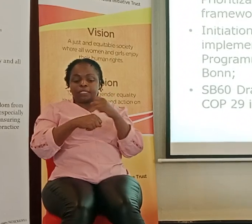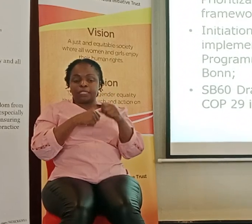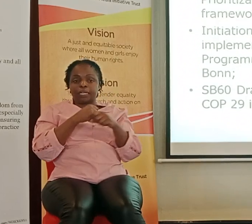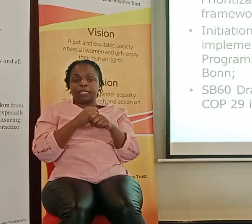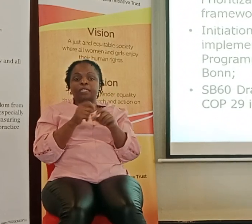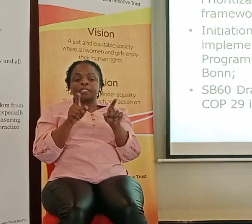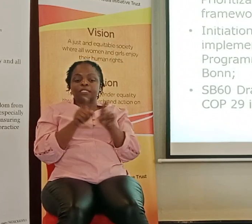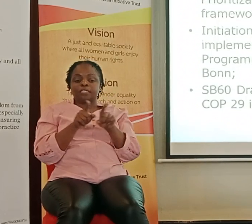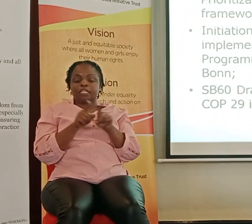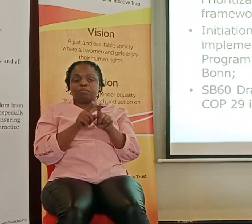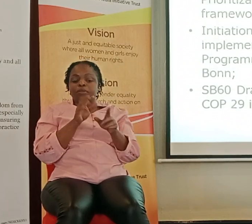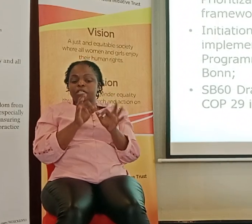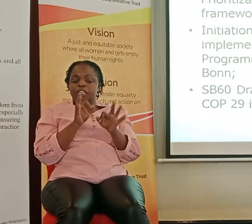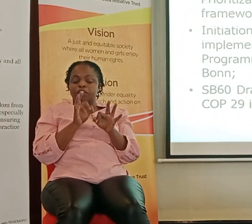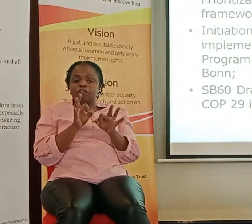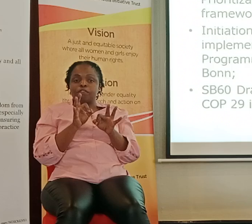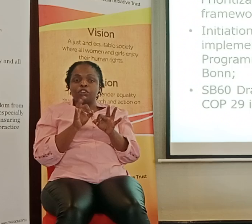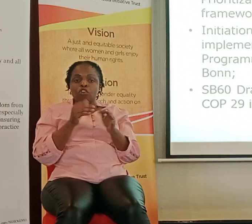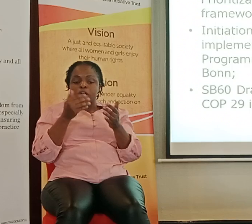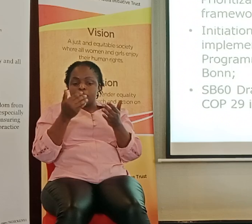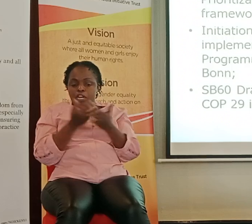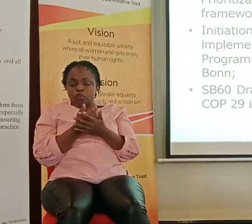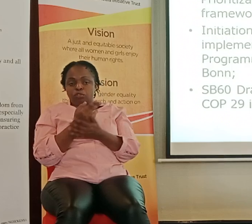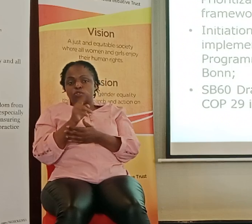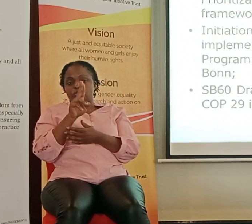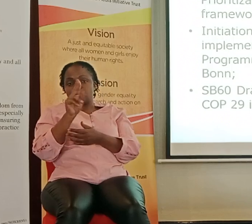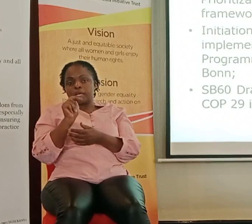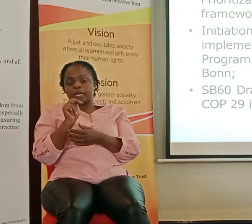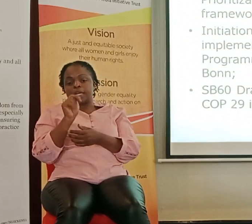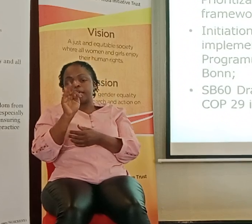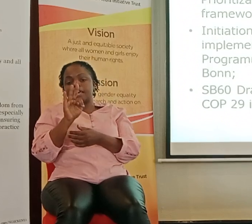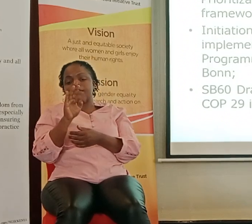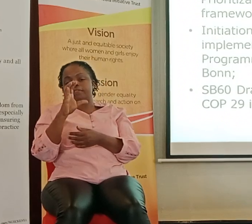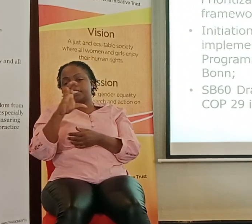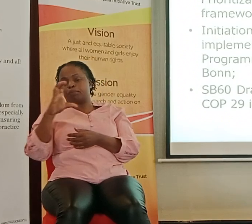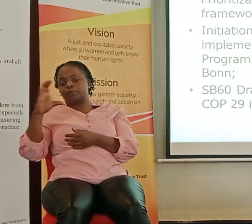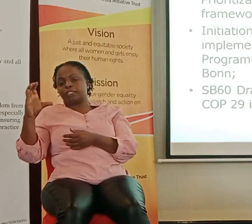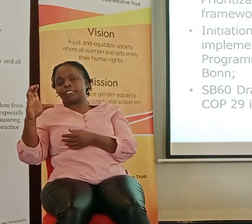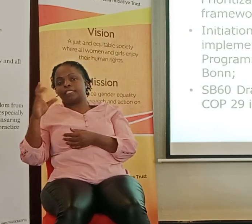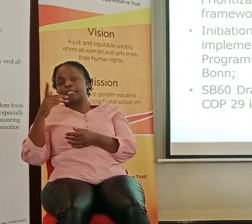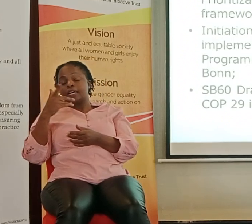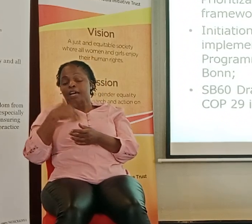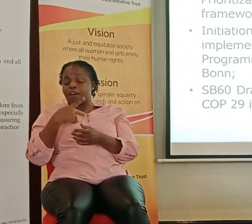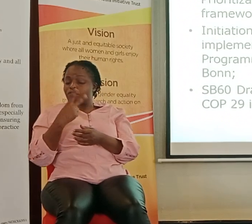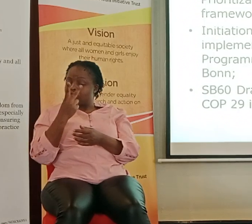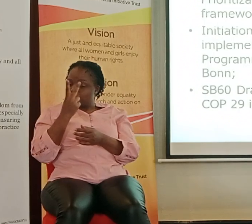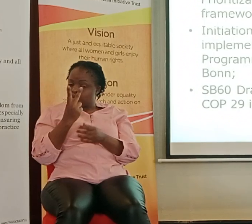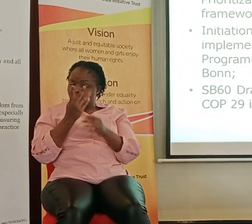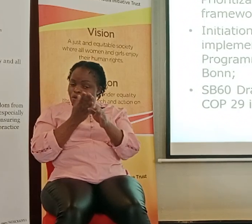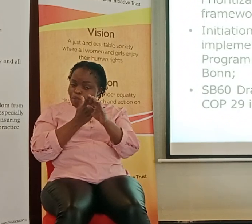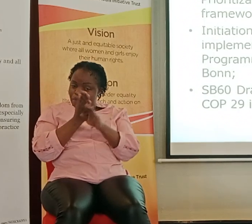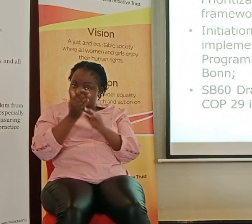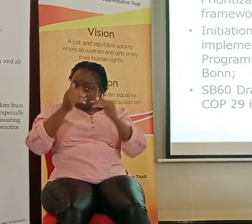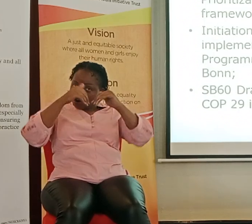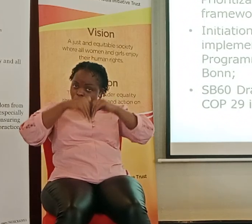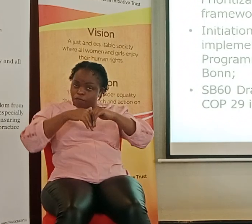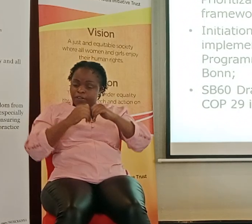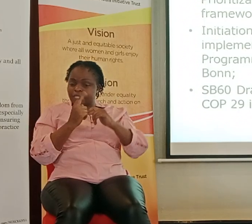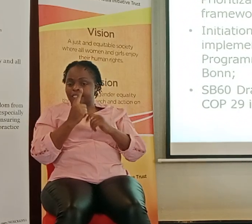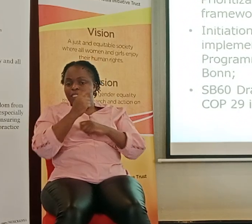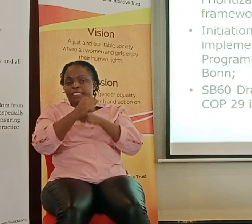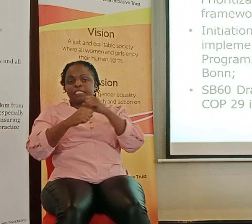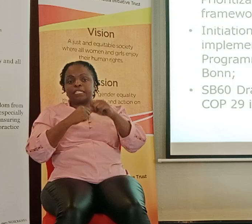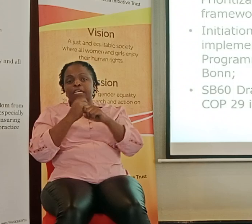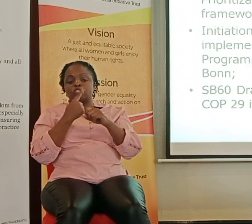for those of you new to this UNFCCC process, there are usually 2 key conferences every year.